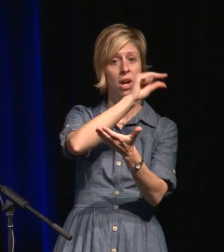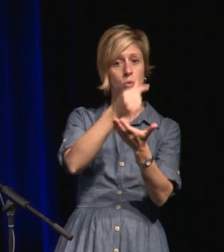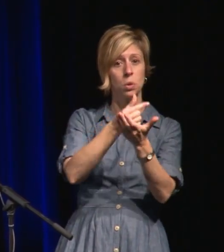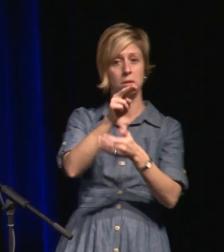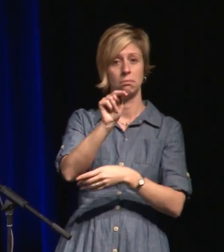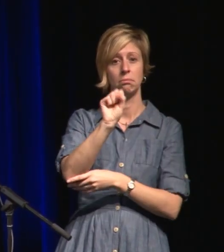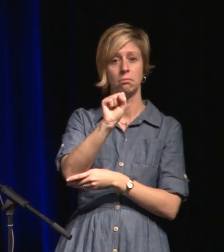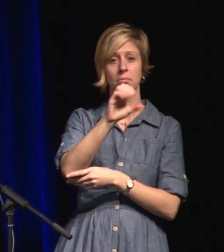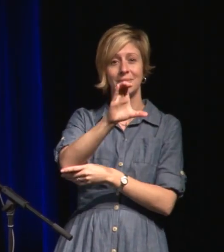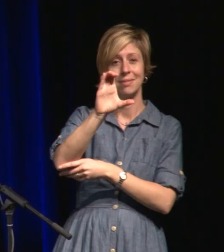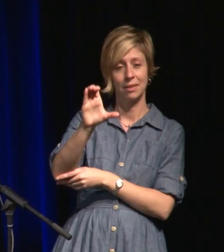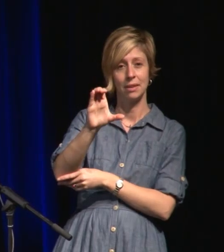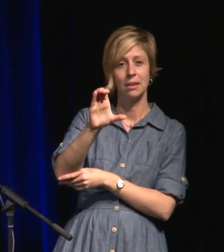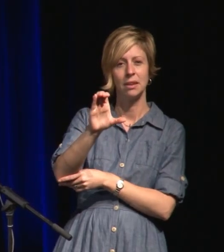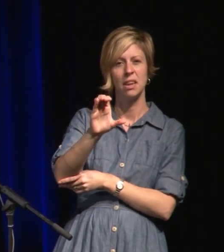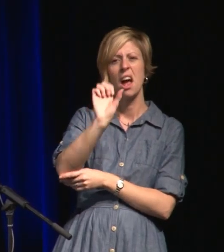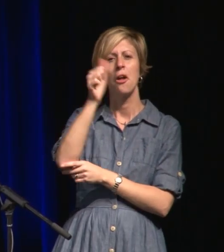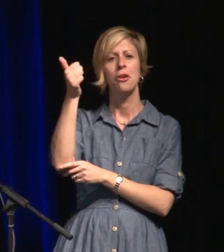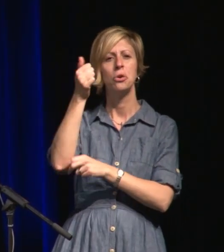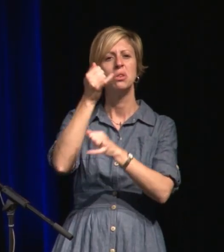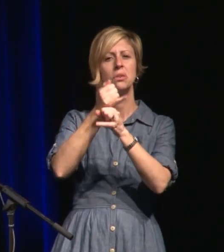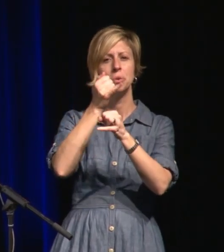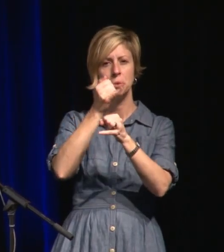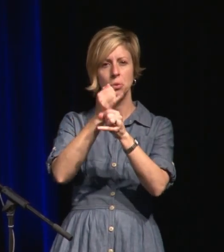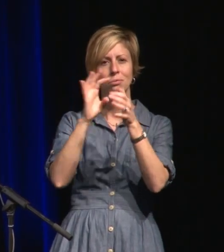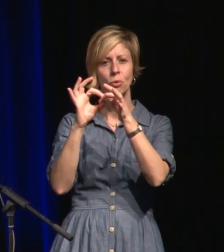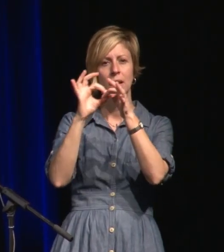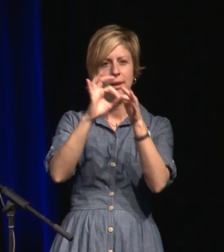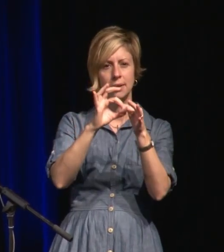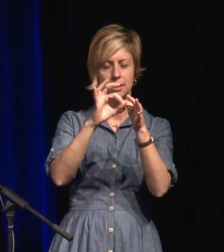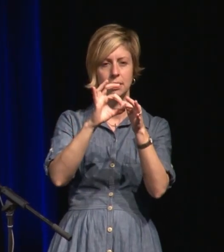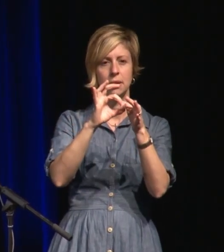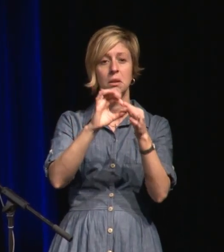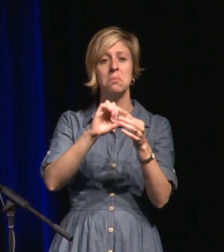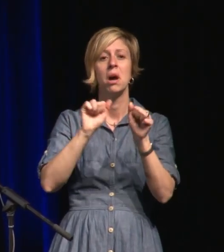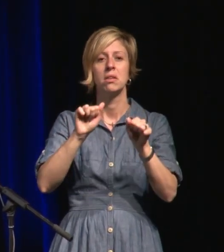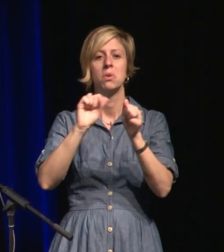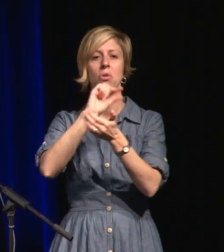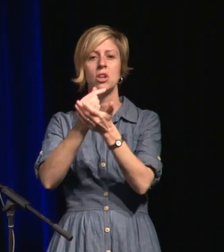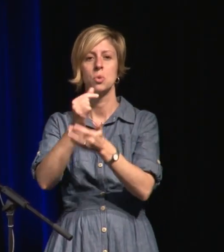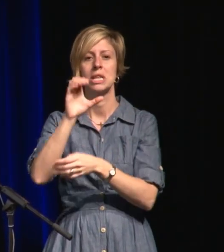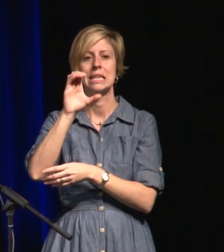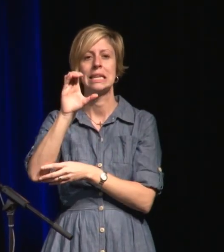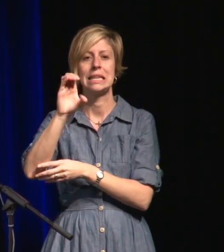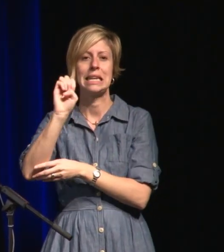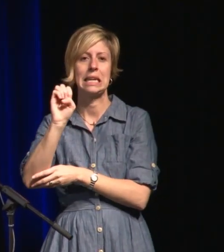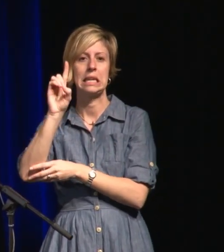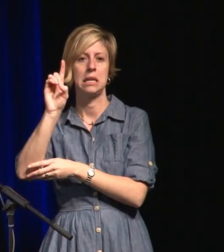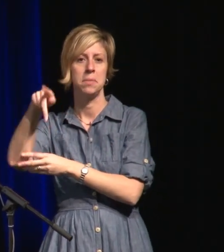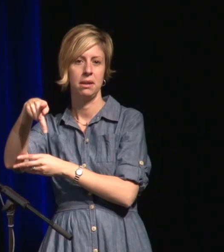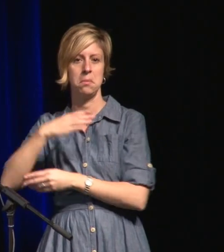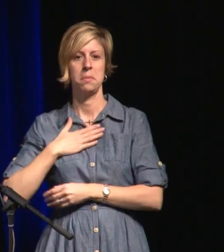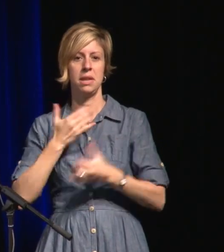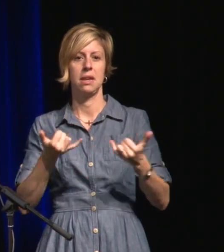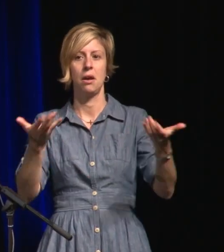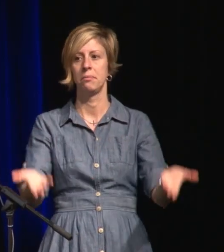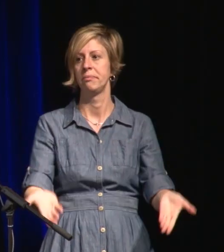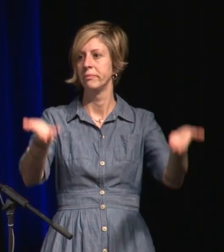of our predecessor institutions, or of a graduate of CCEDP, please stand up and be recognized.